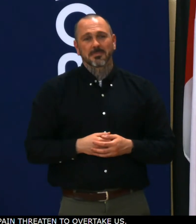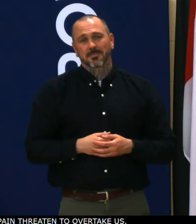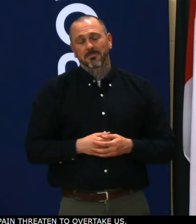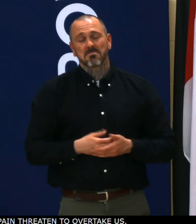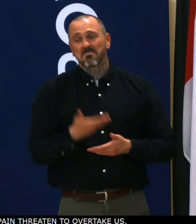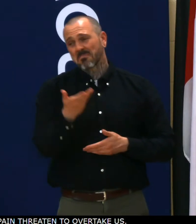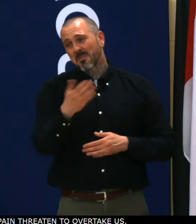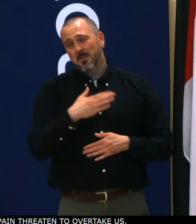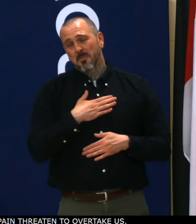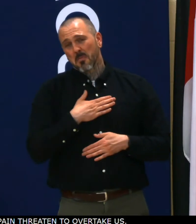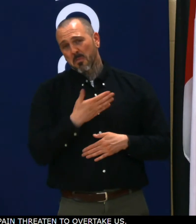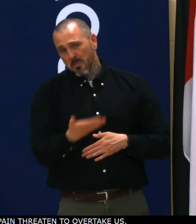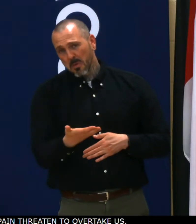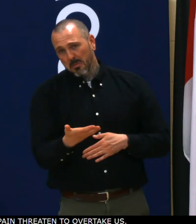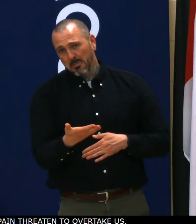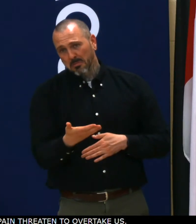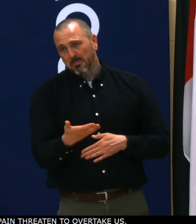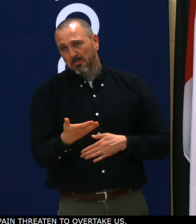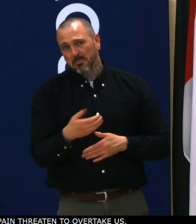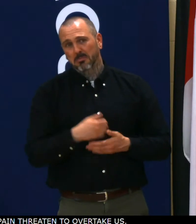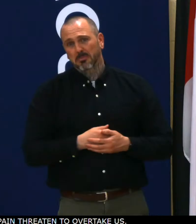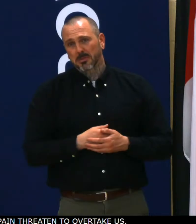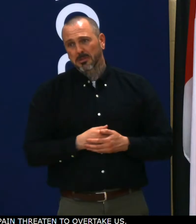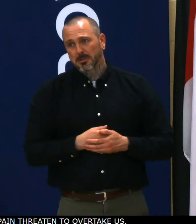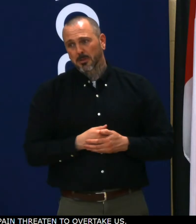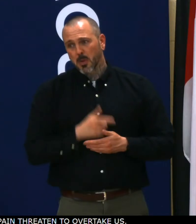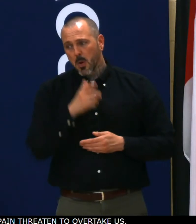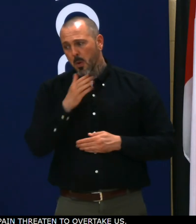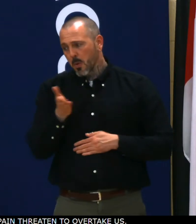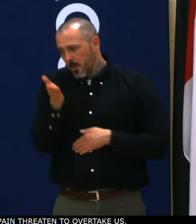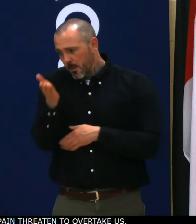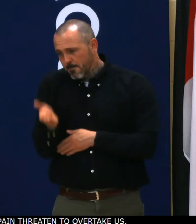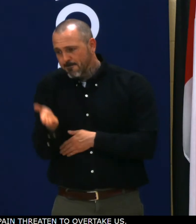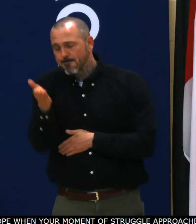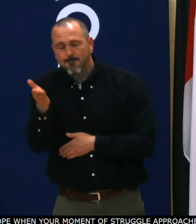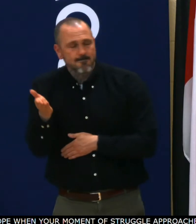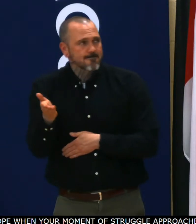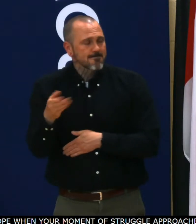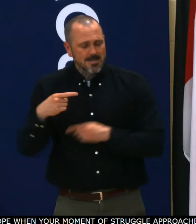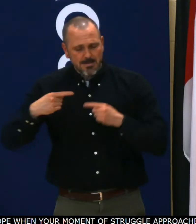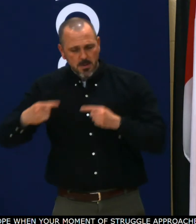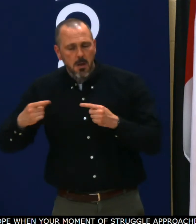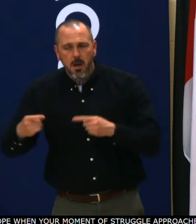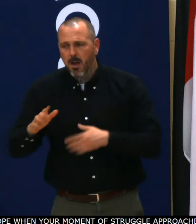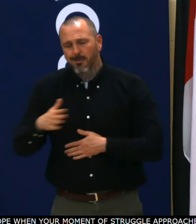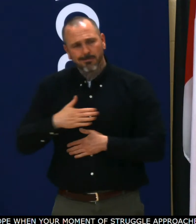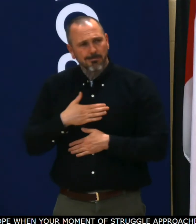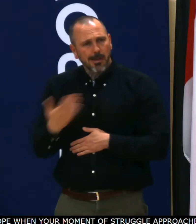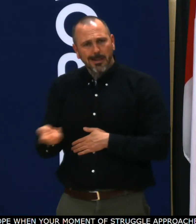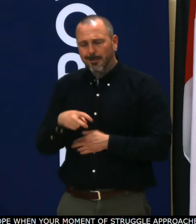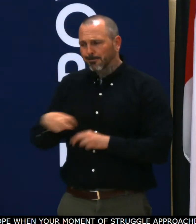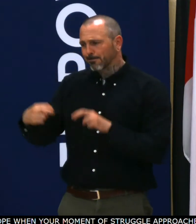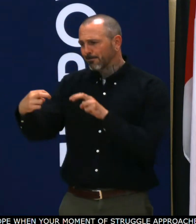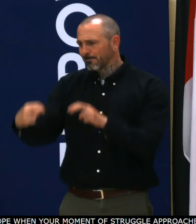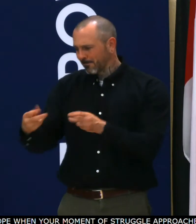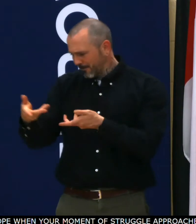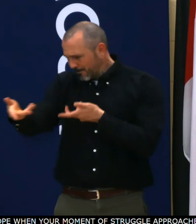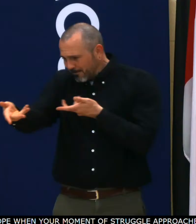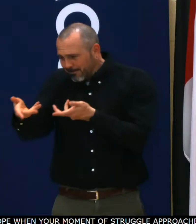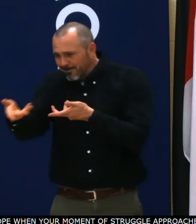chair to the hurting parts of your existence. Someone who sees your